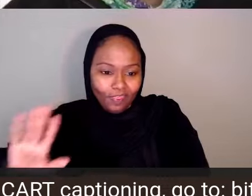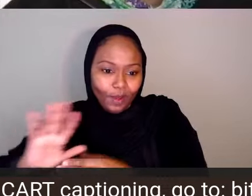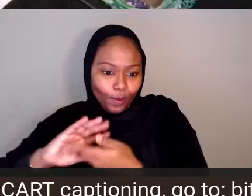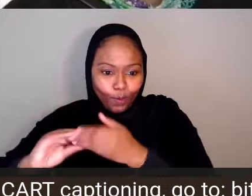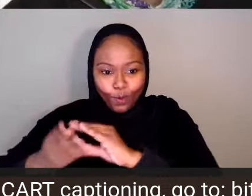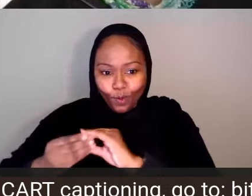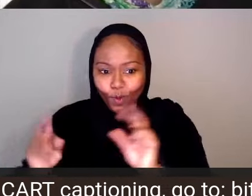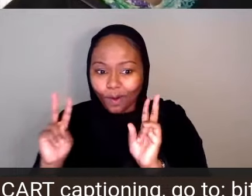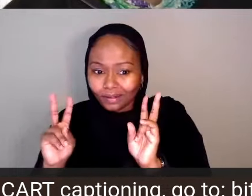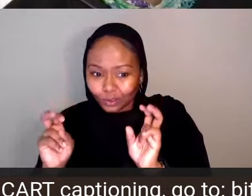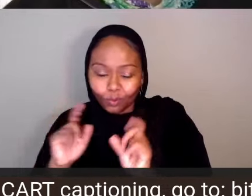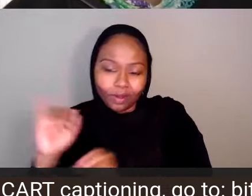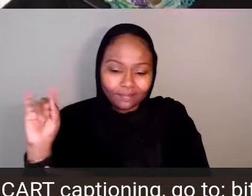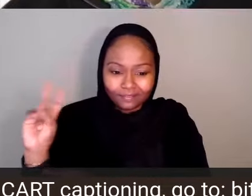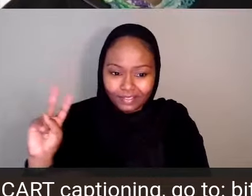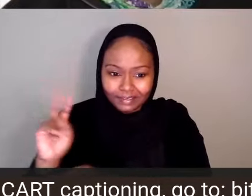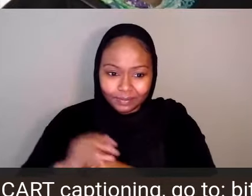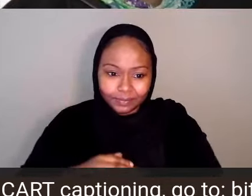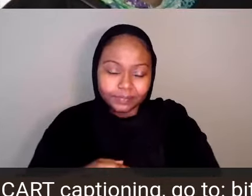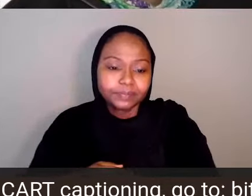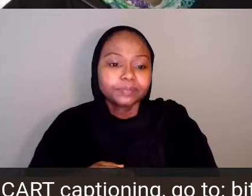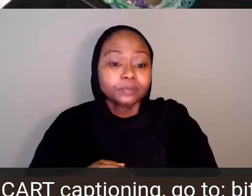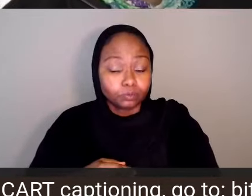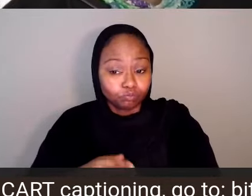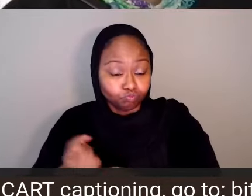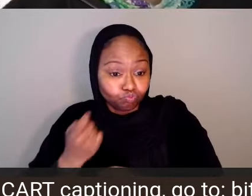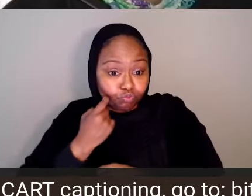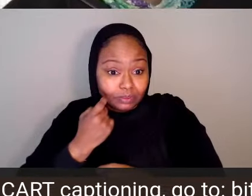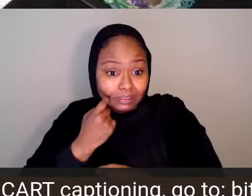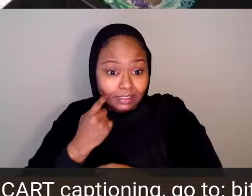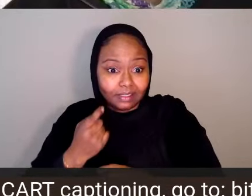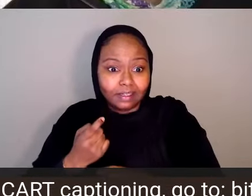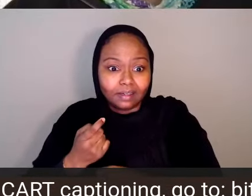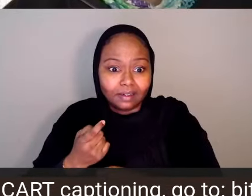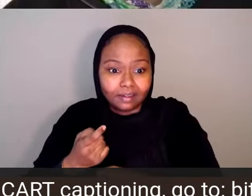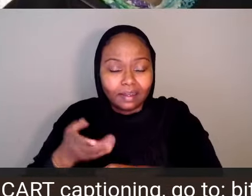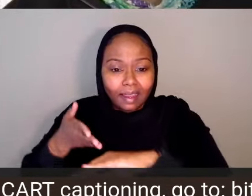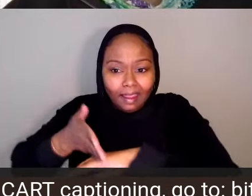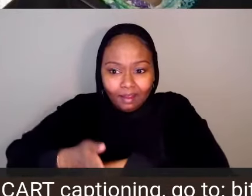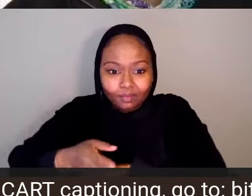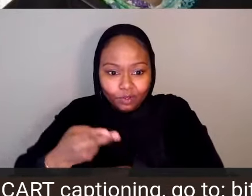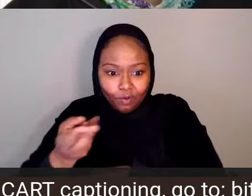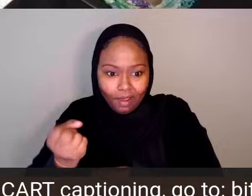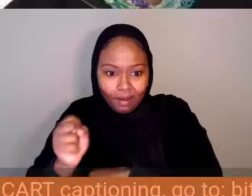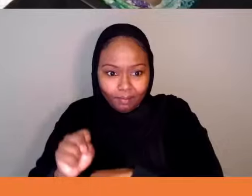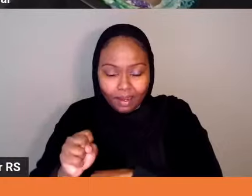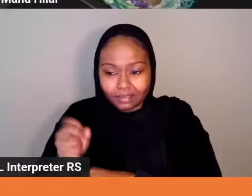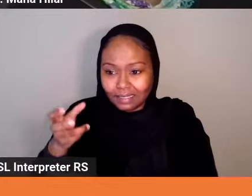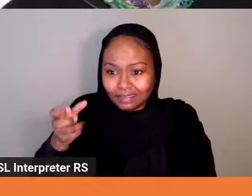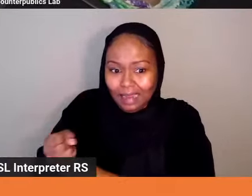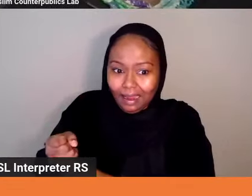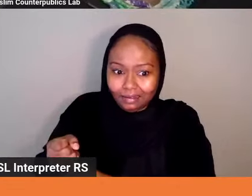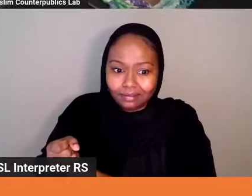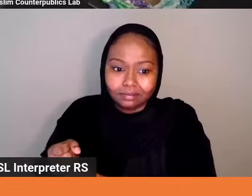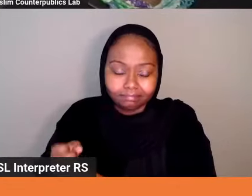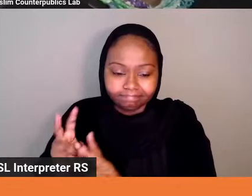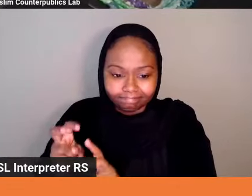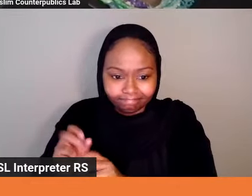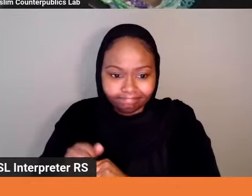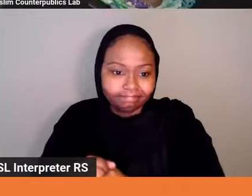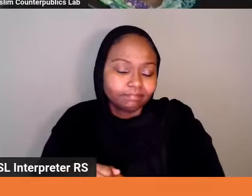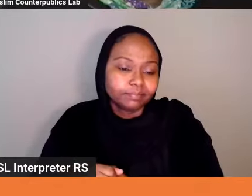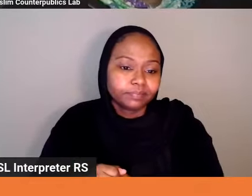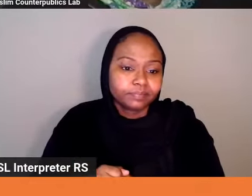and exceptional victimhood, most recently after it was attacked by Hamas on October 7th. In order